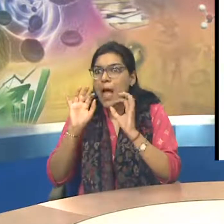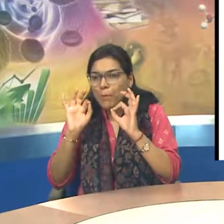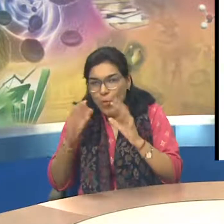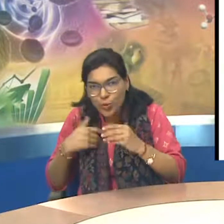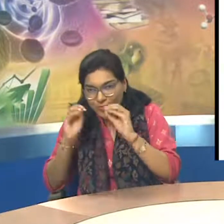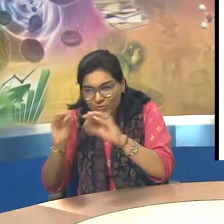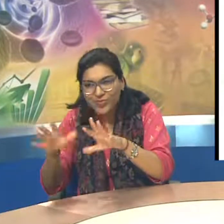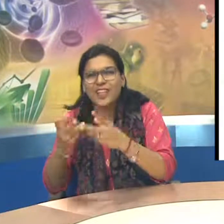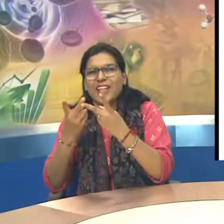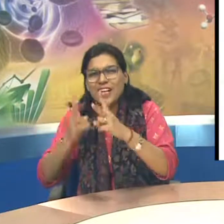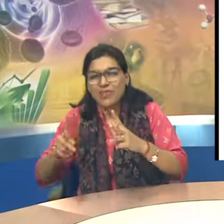thoughts.